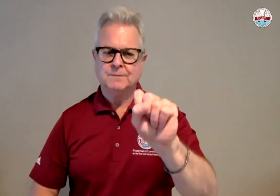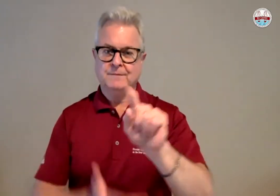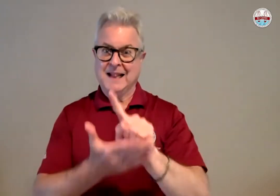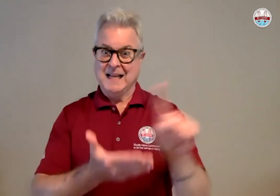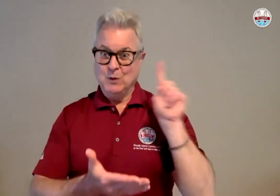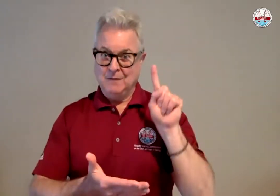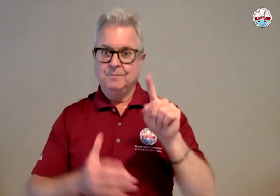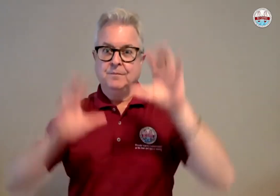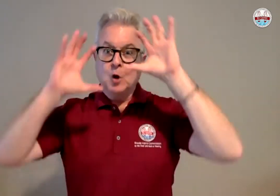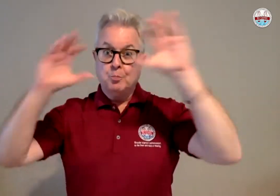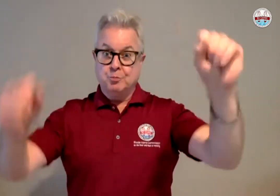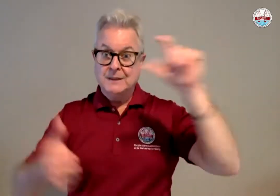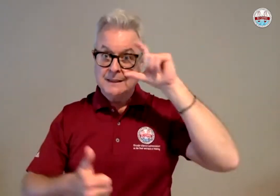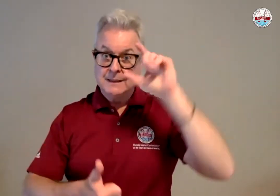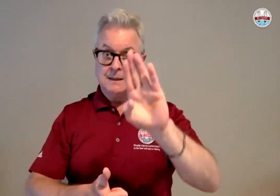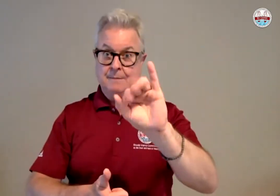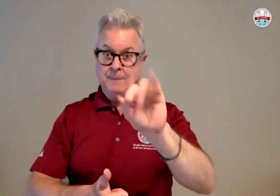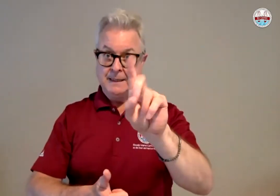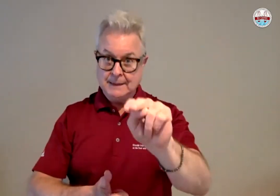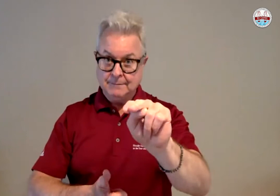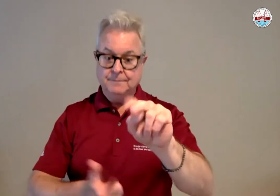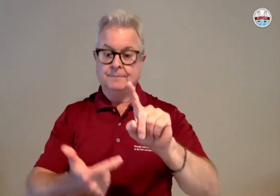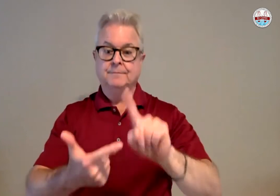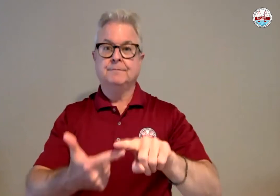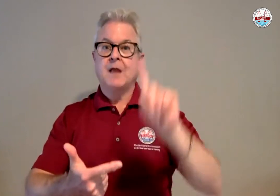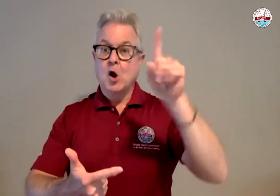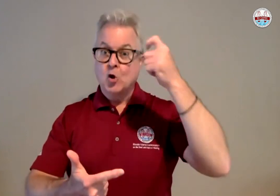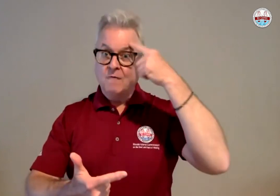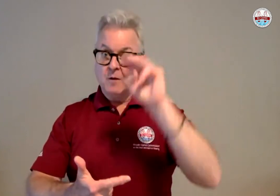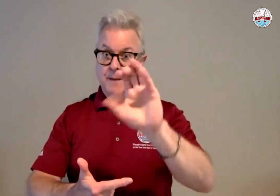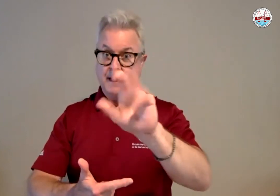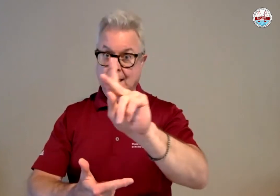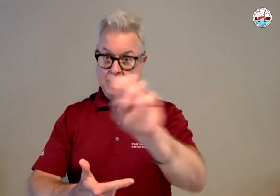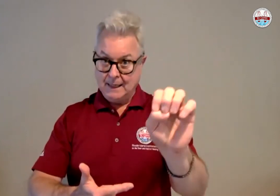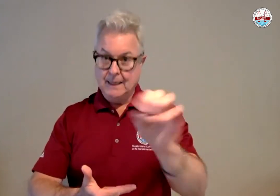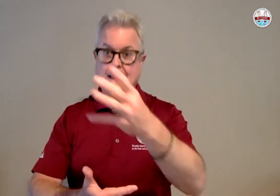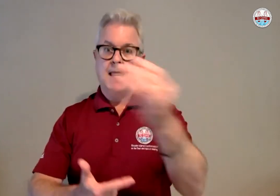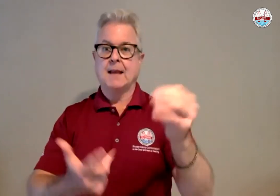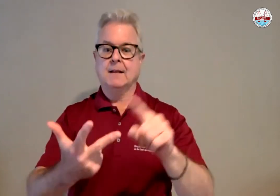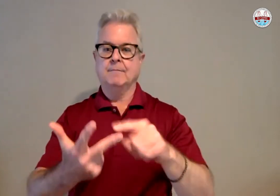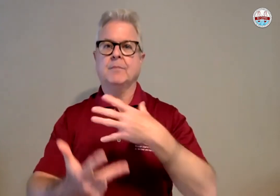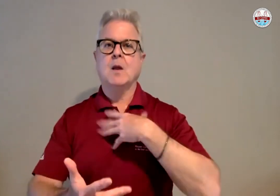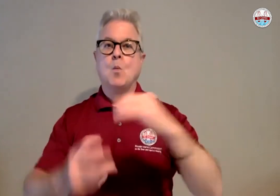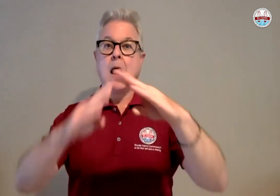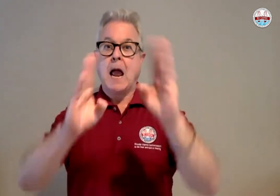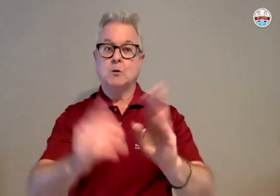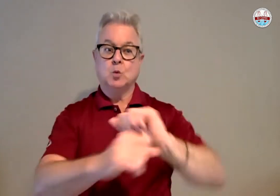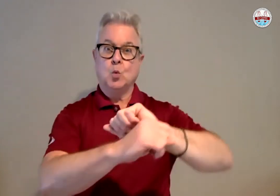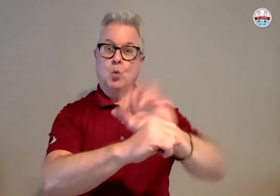This is good news. Last week, President Joe Biden, Governor McGee, and White